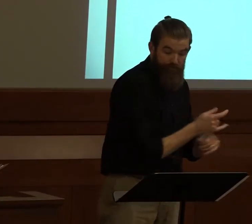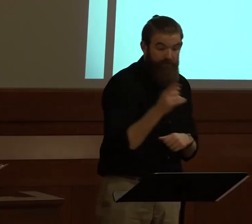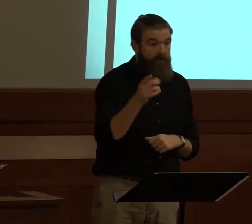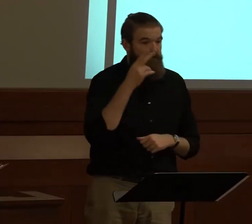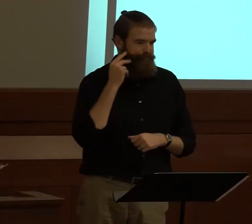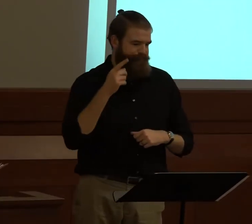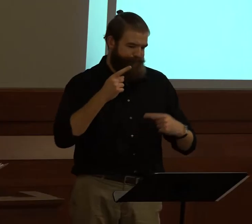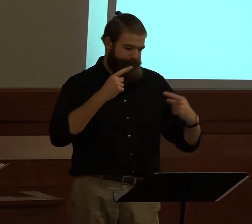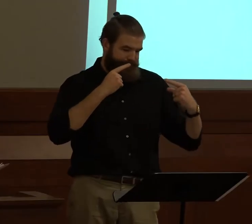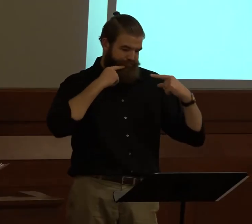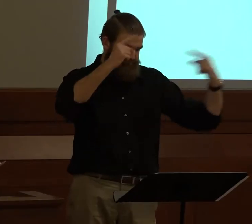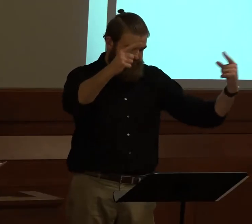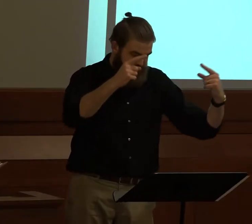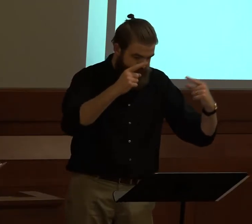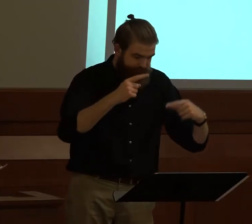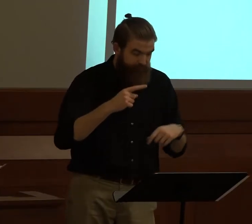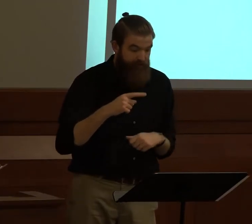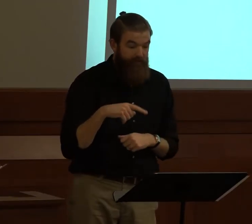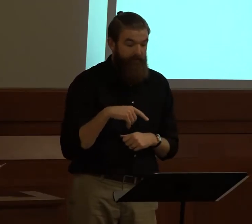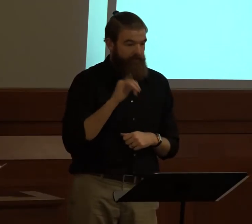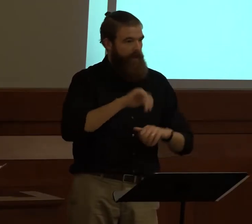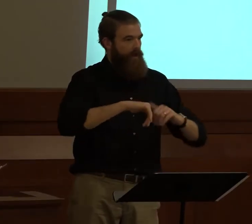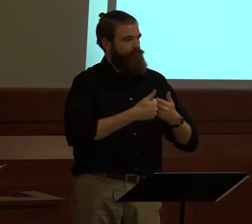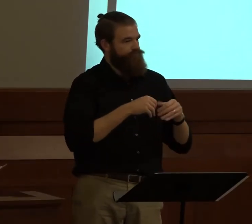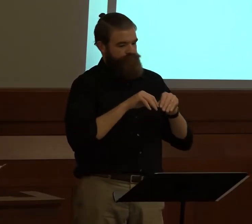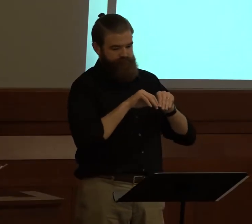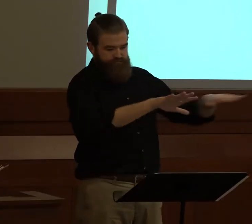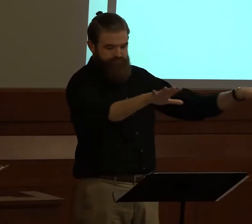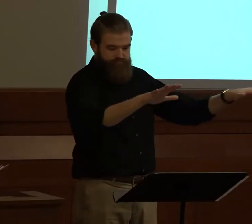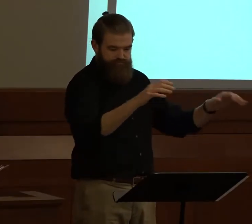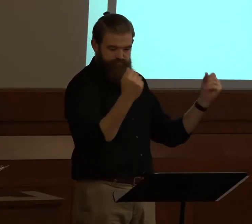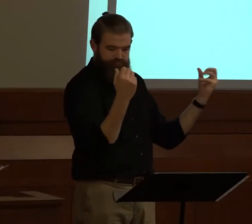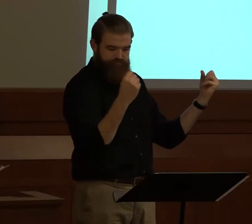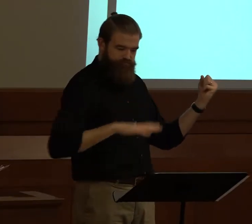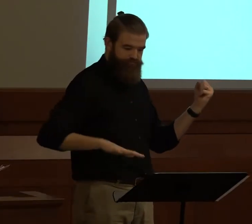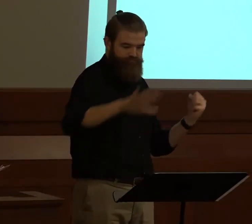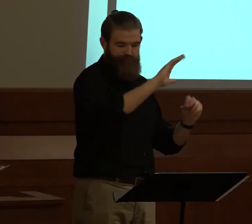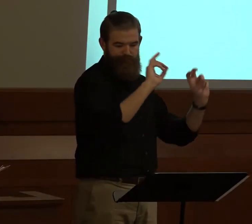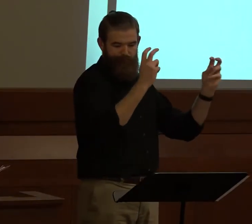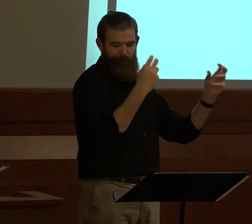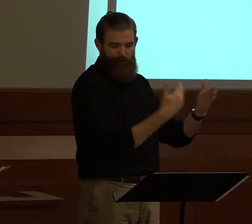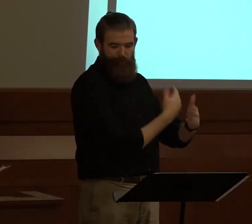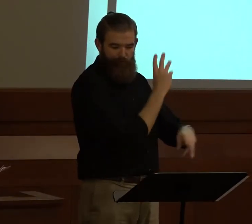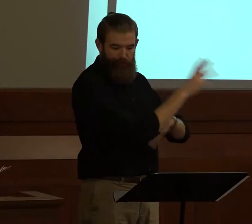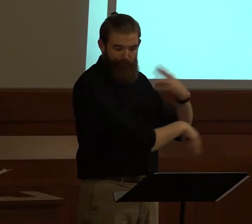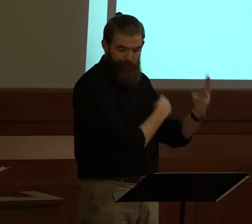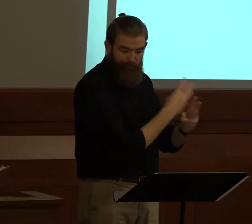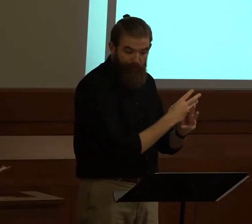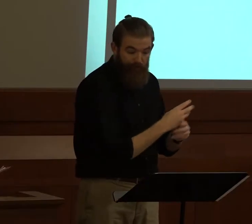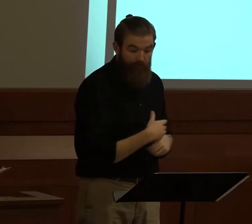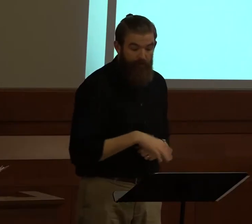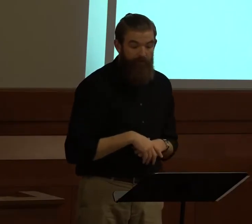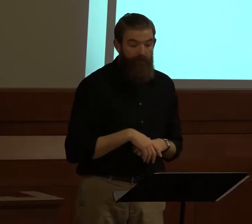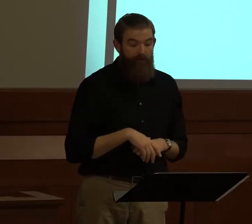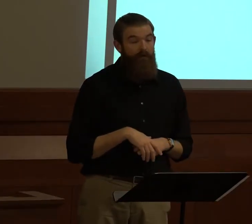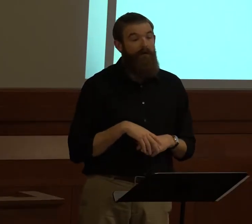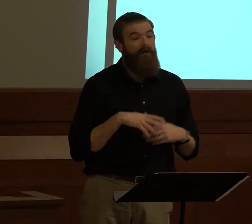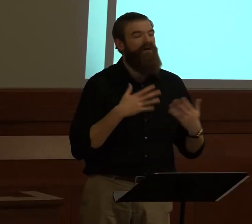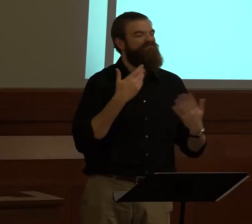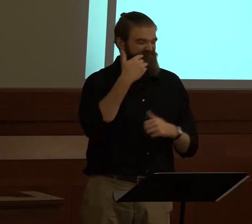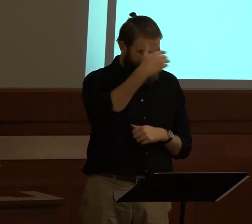deaf people to learn to speak and often failed to give them language in the process. At the turn